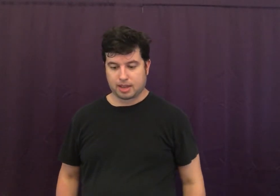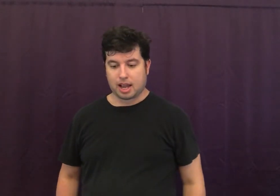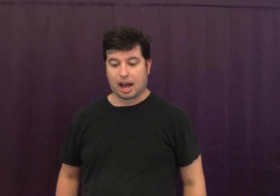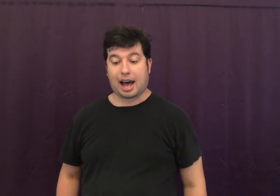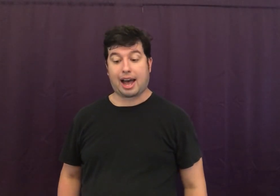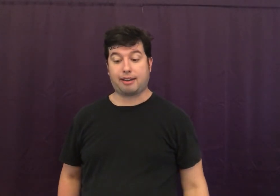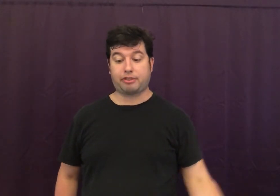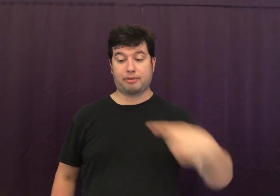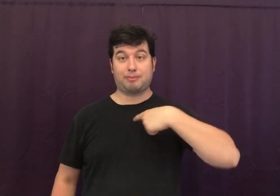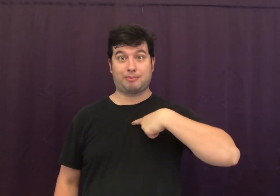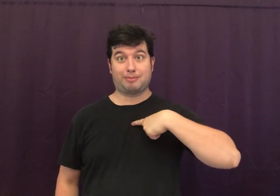I've